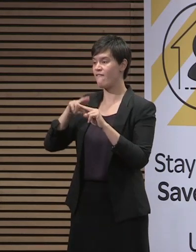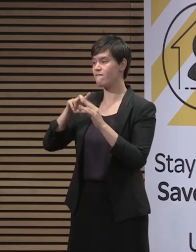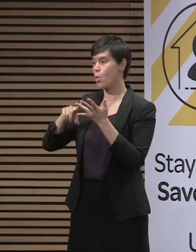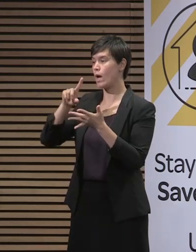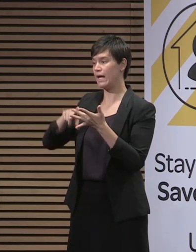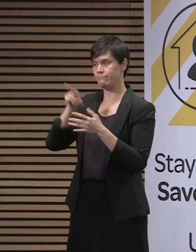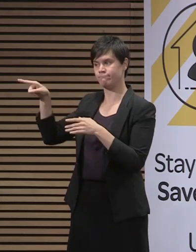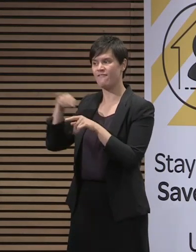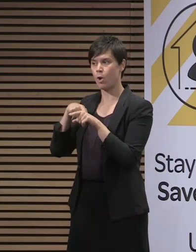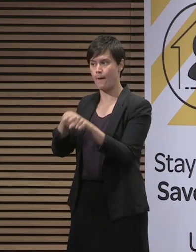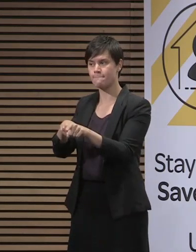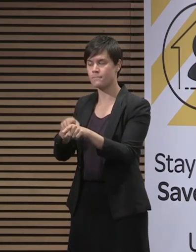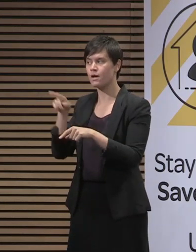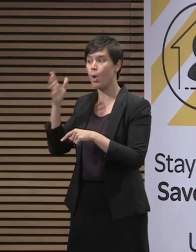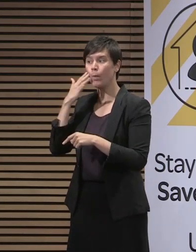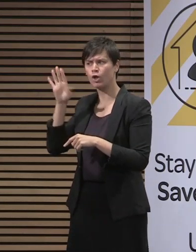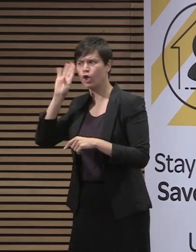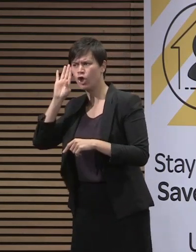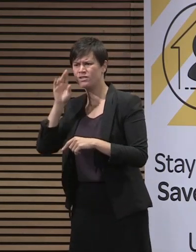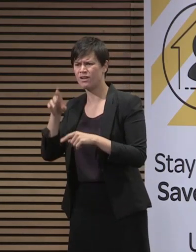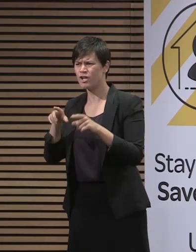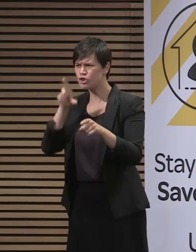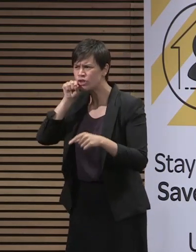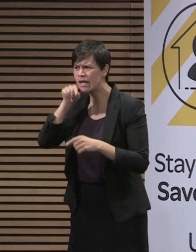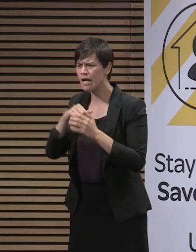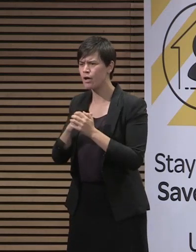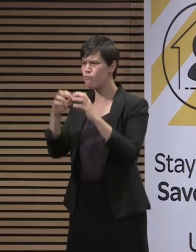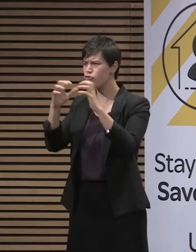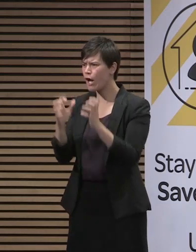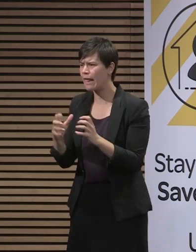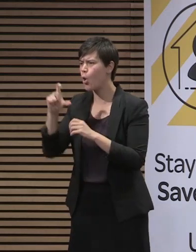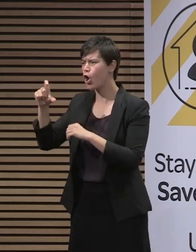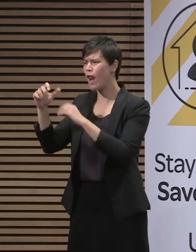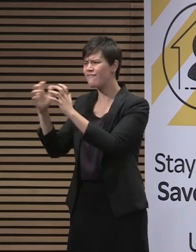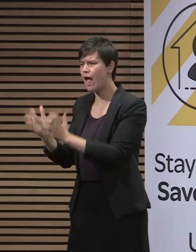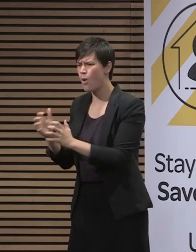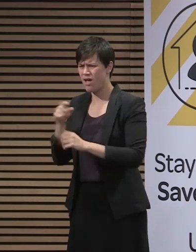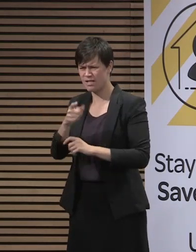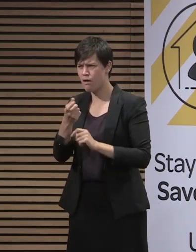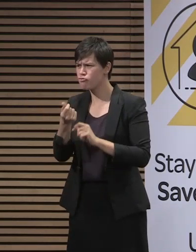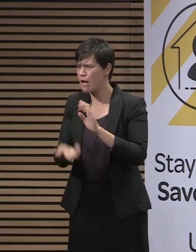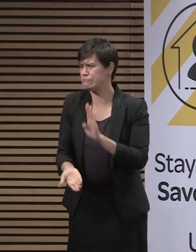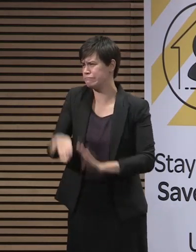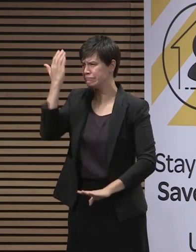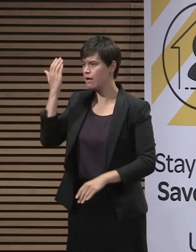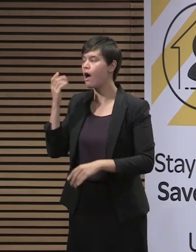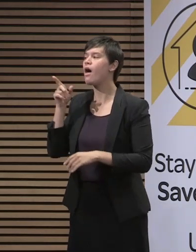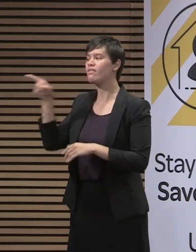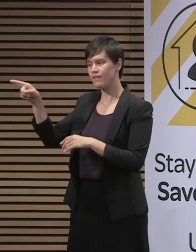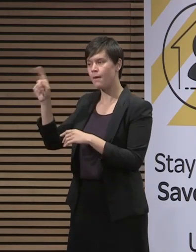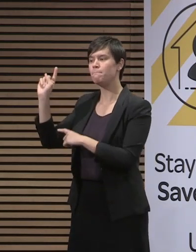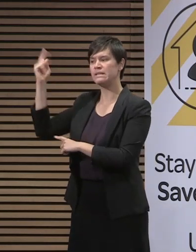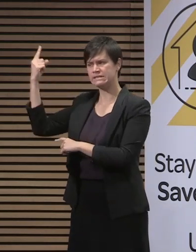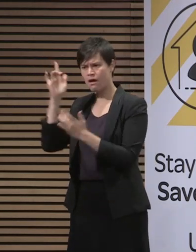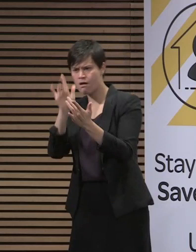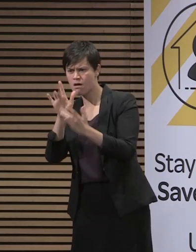very specific when he heard issues about chickens, broccoli, cauliflower. He has been quick to contact the leads of the supermarket